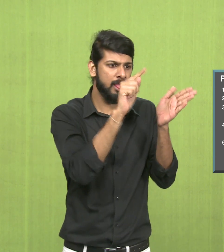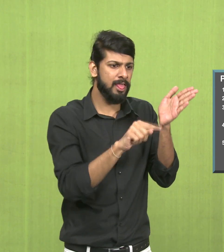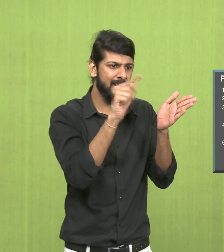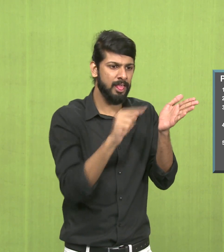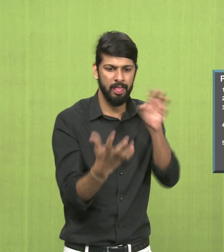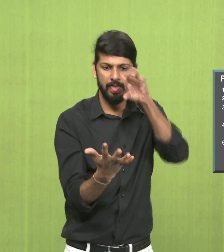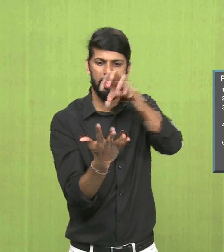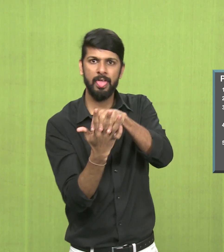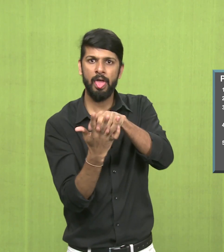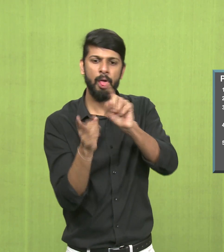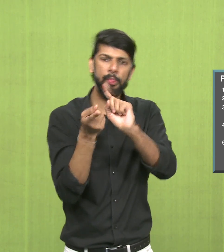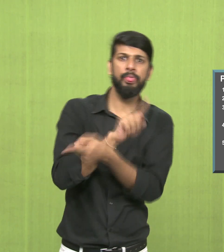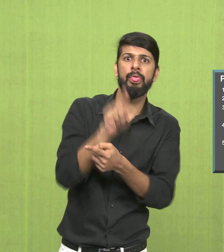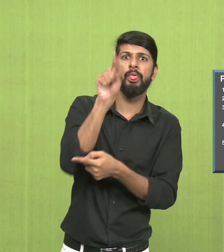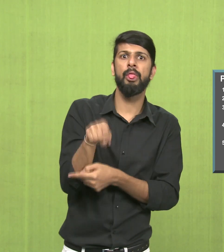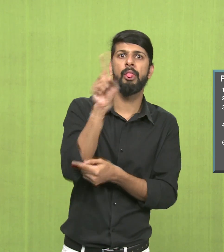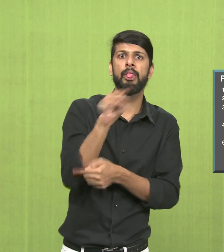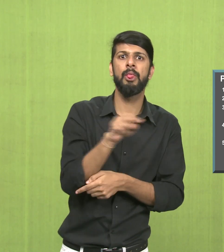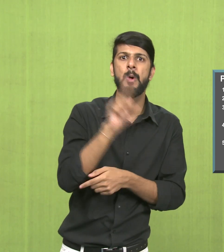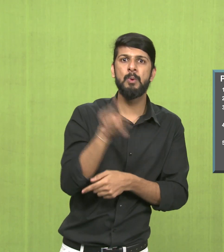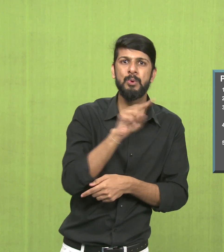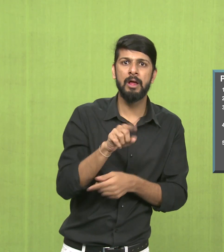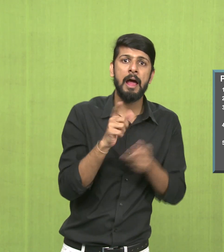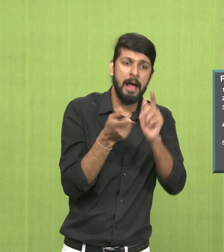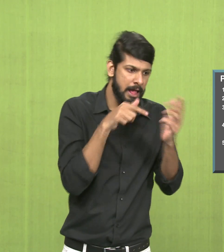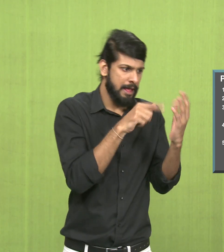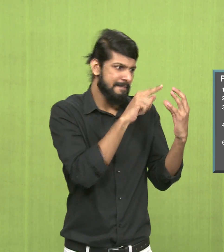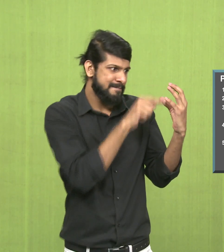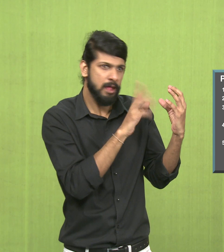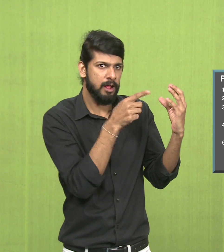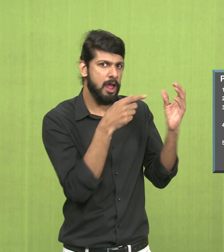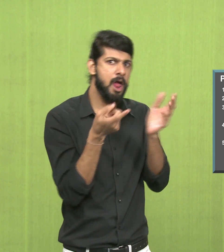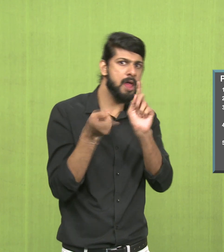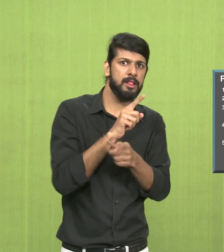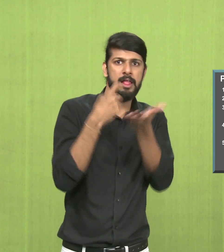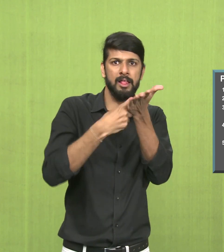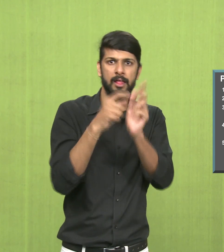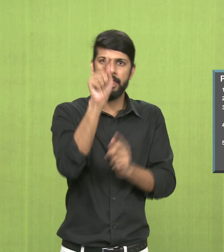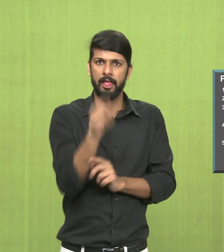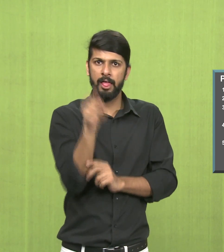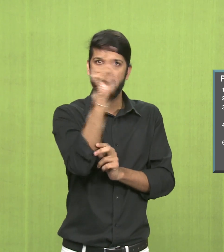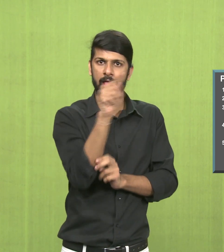and hopefully you remember that we explained that the mirror image or the reverse image has to be carved.